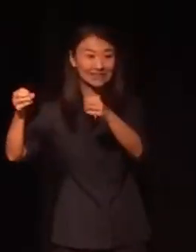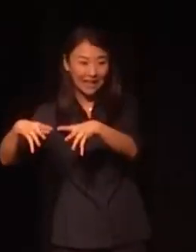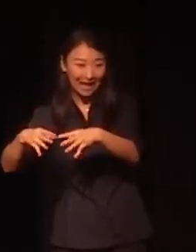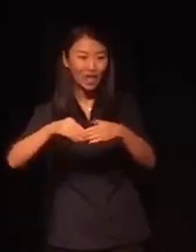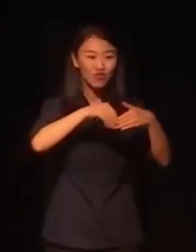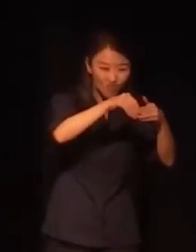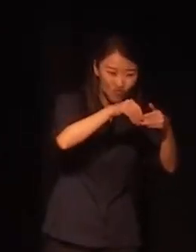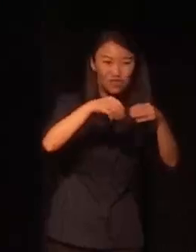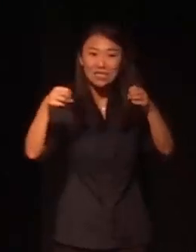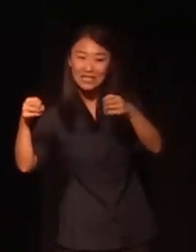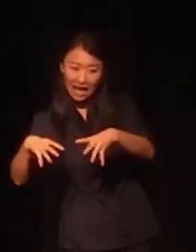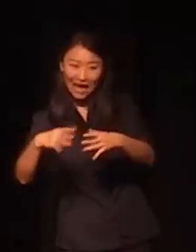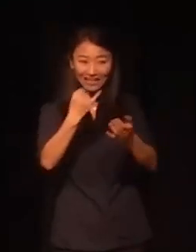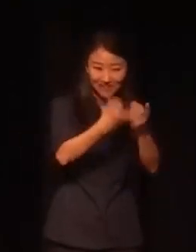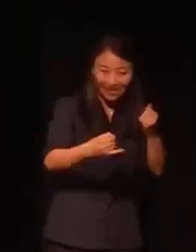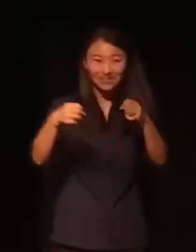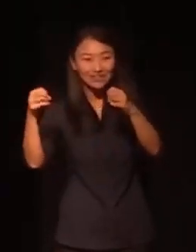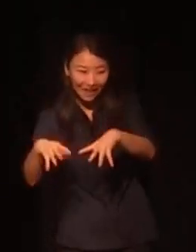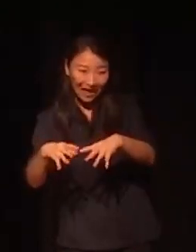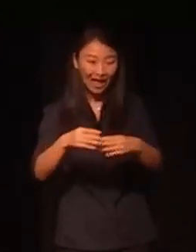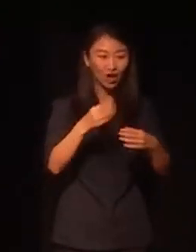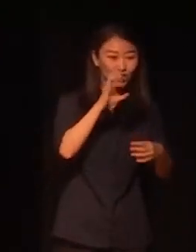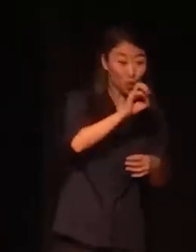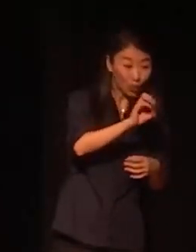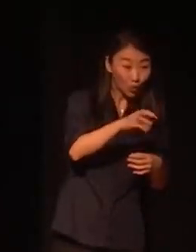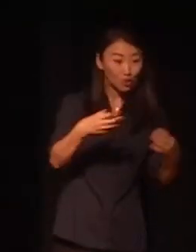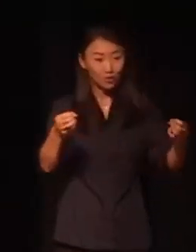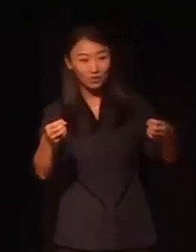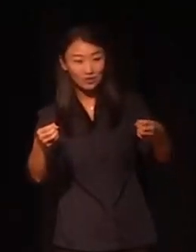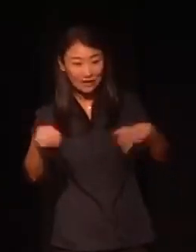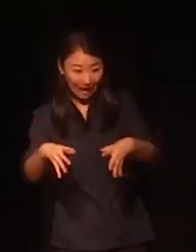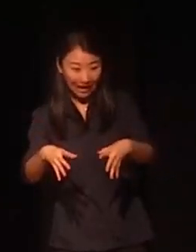zha. You have got sheng zha, su zha. Okay,